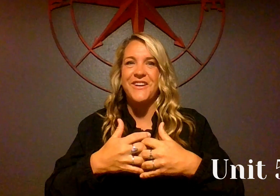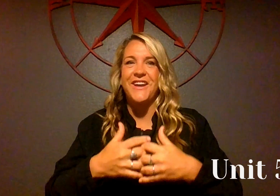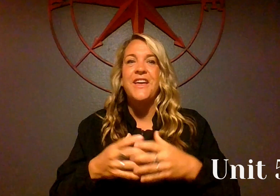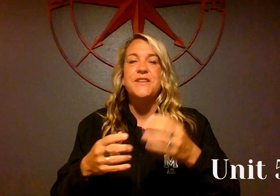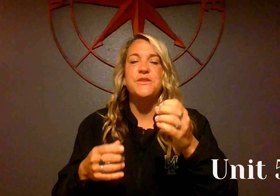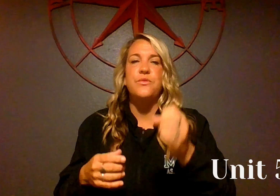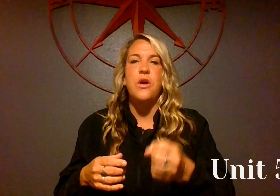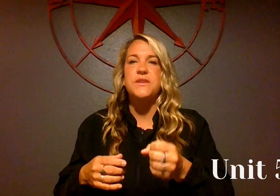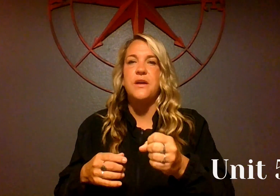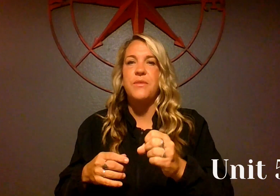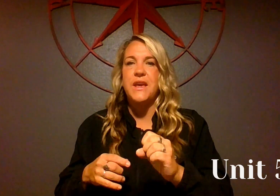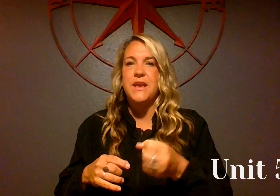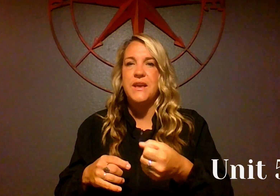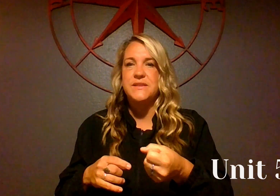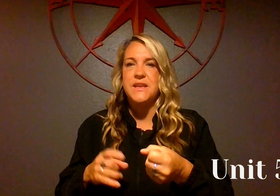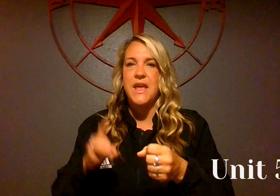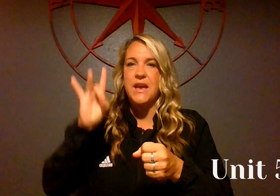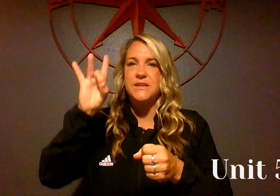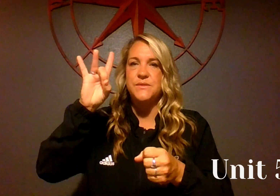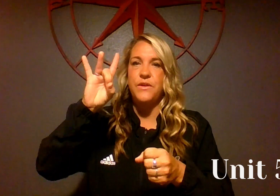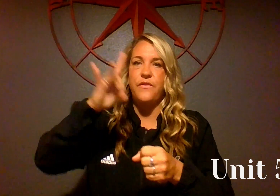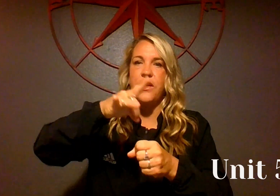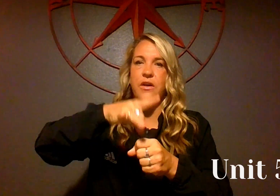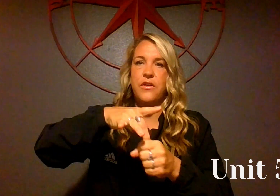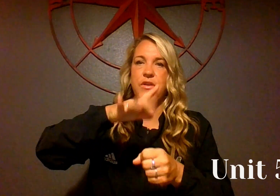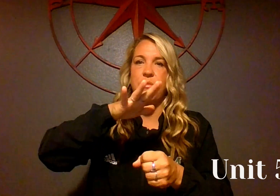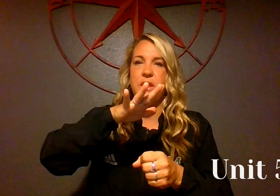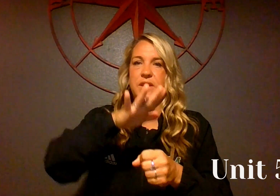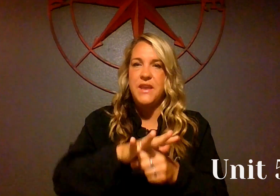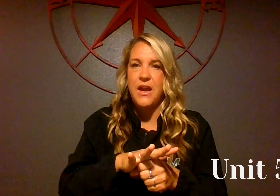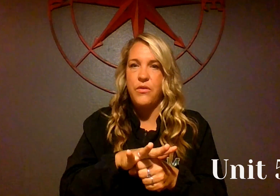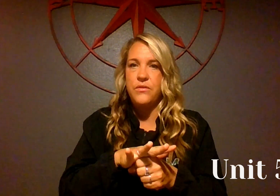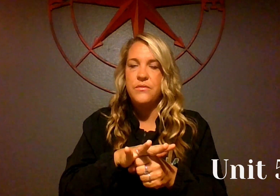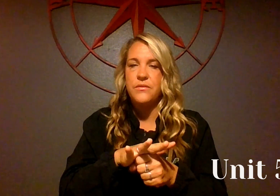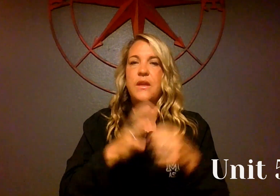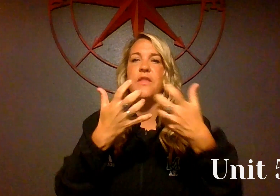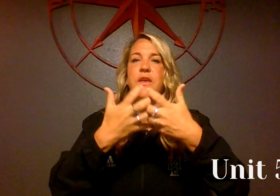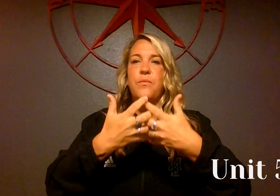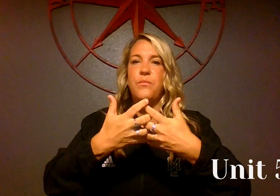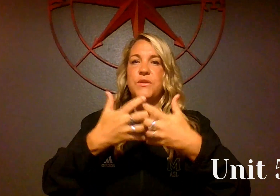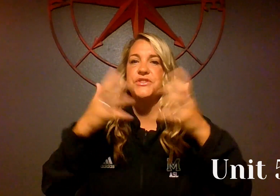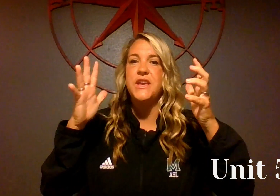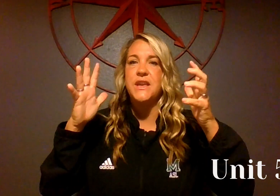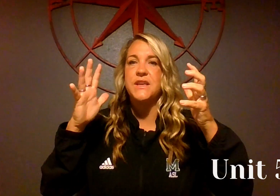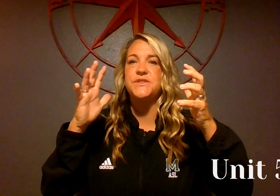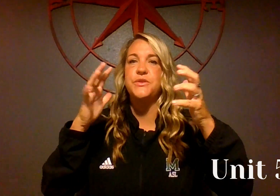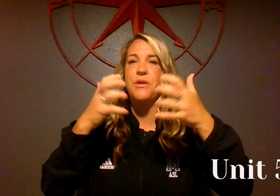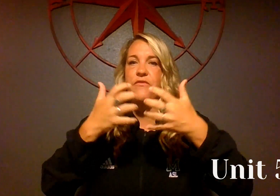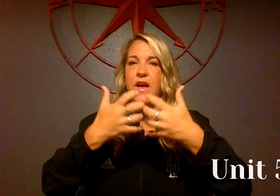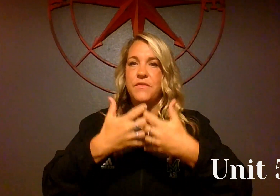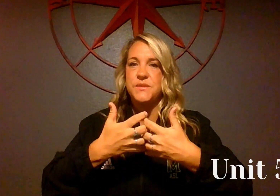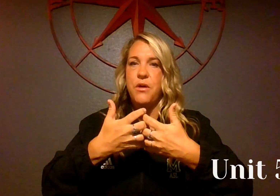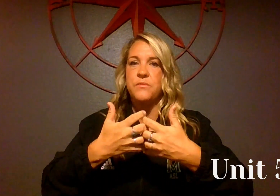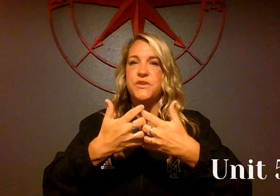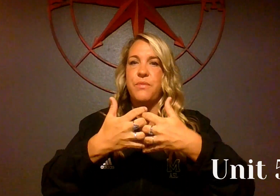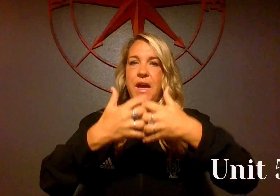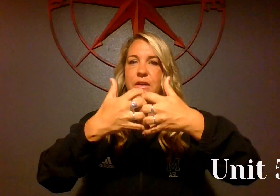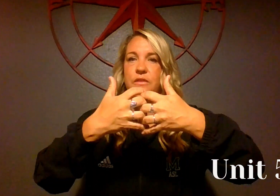sorry. So non-dominant is an S. We flick our dominant down, and then machine is two bent fives. The palms are back. Our